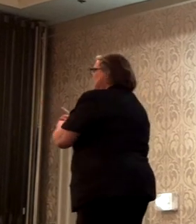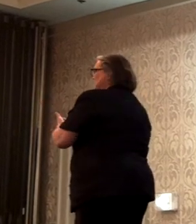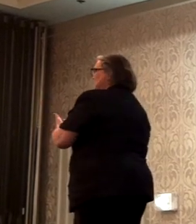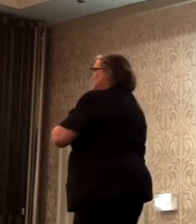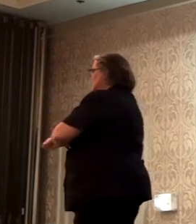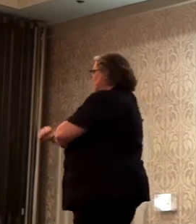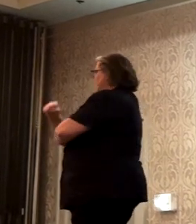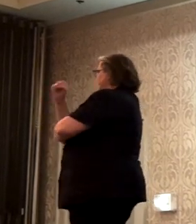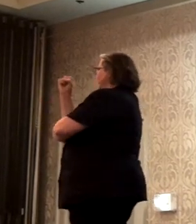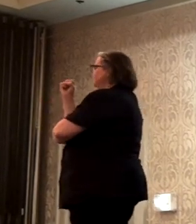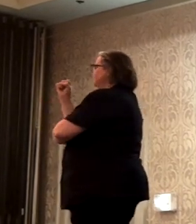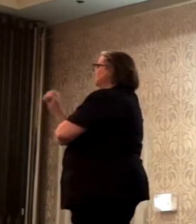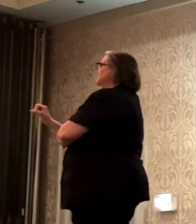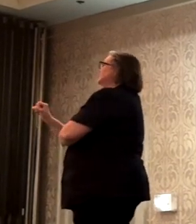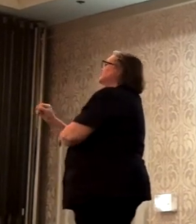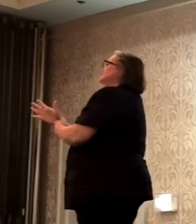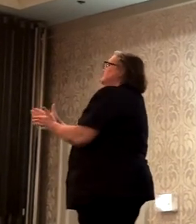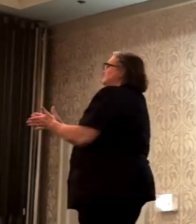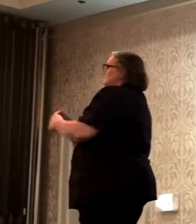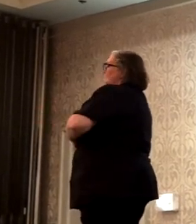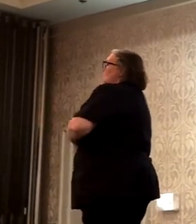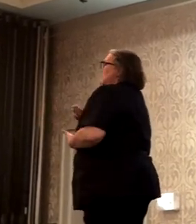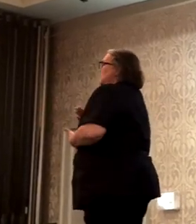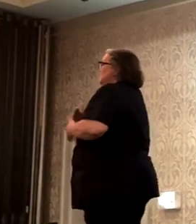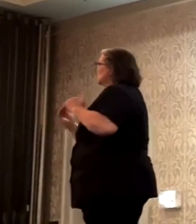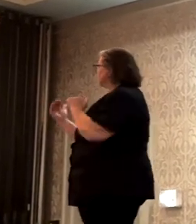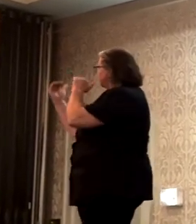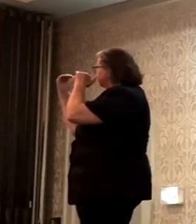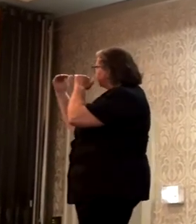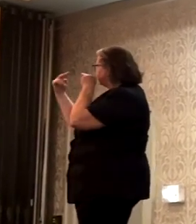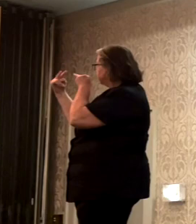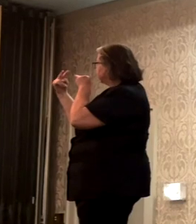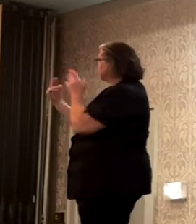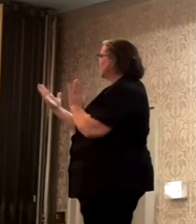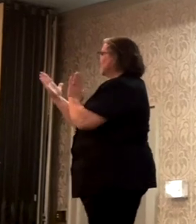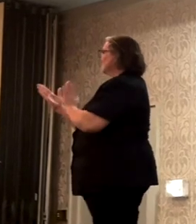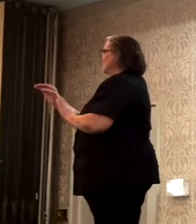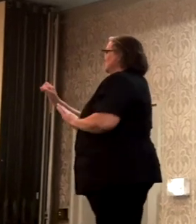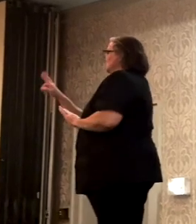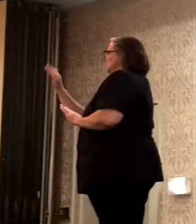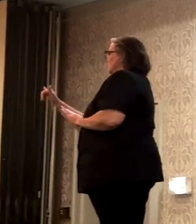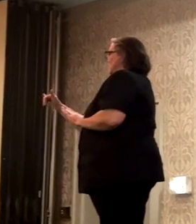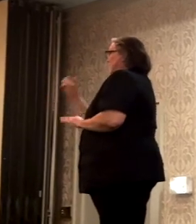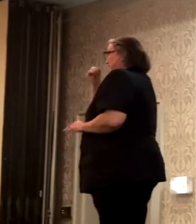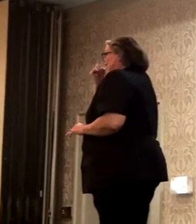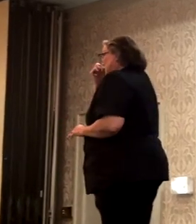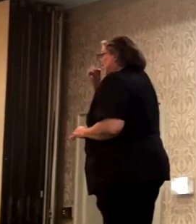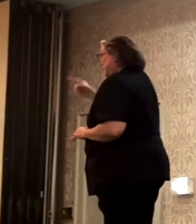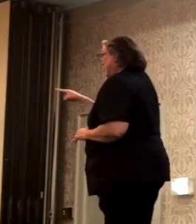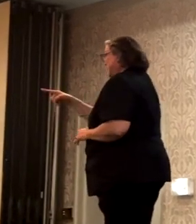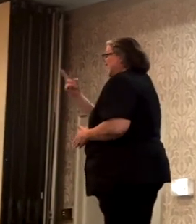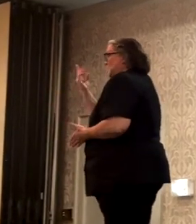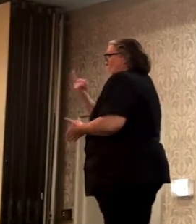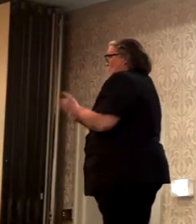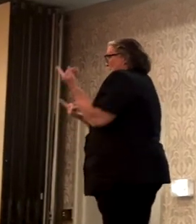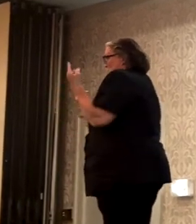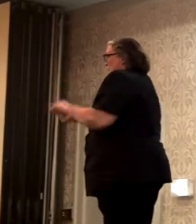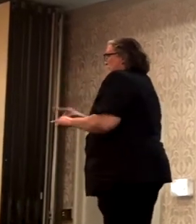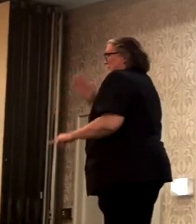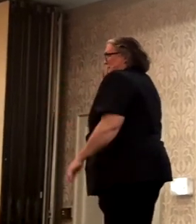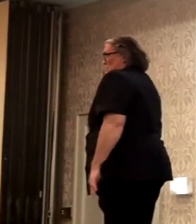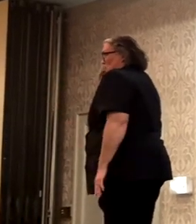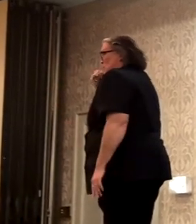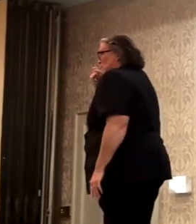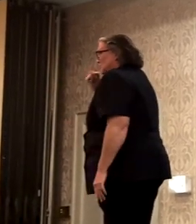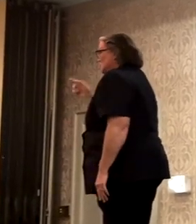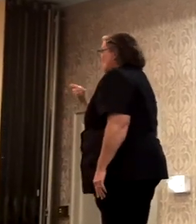your ground, be willing to go toe-to-toe in front of a jury, knowing full well what's at stake,